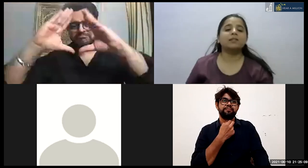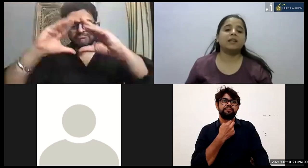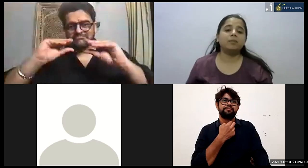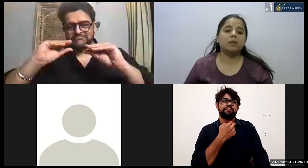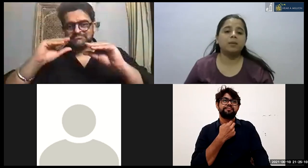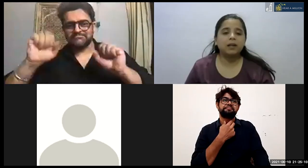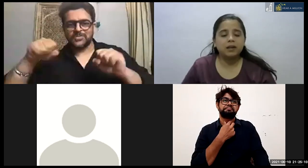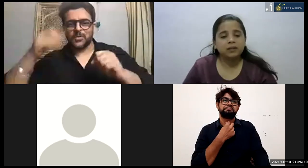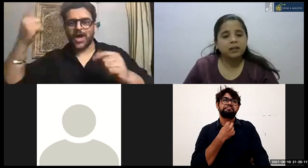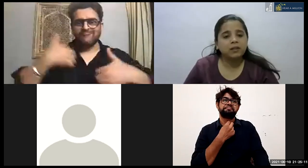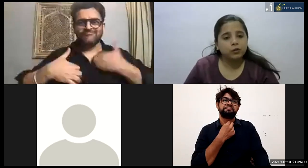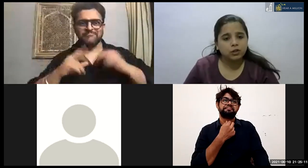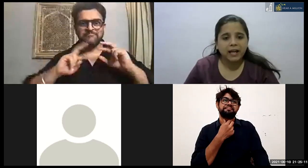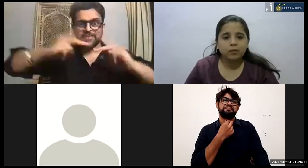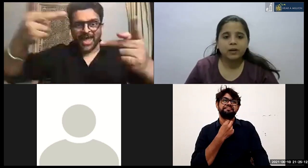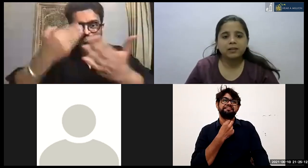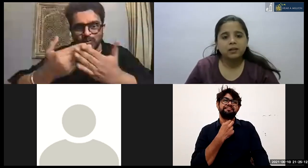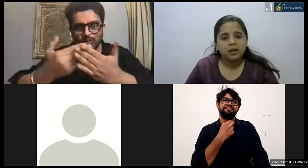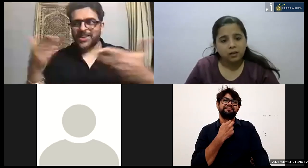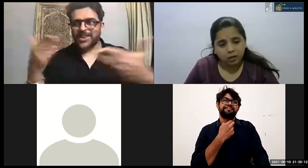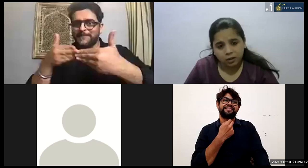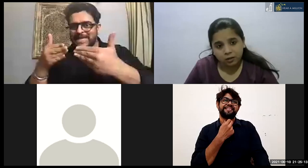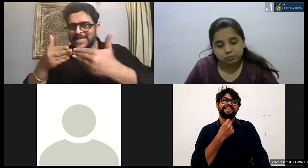So we'll see maybe in the future time